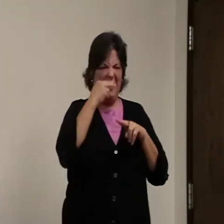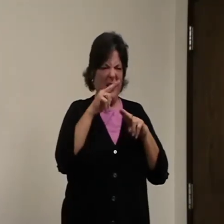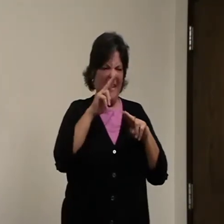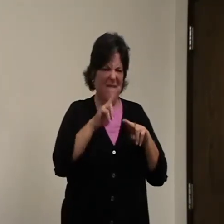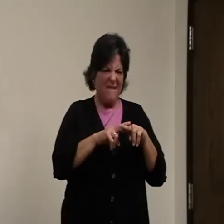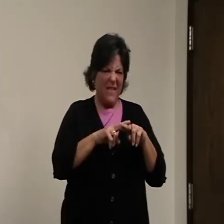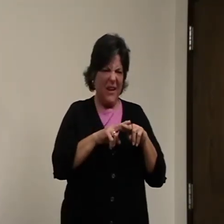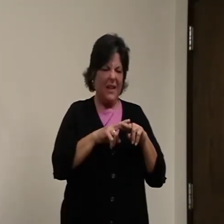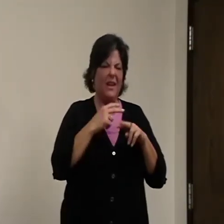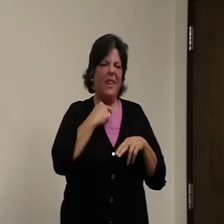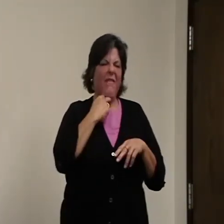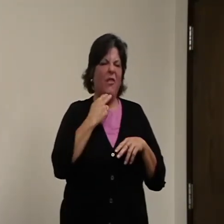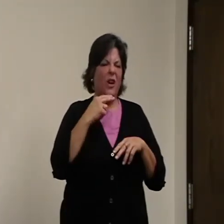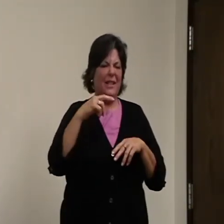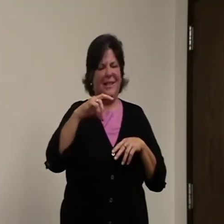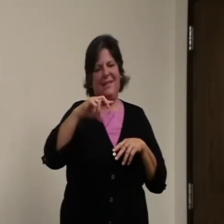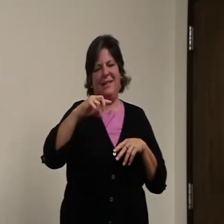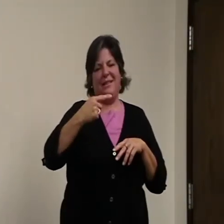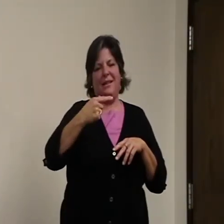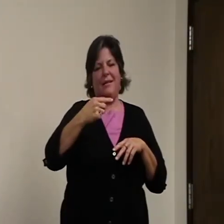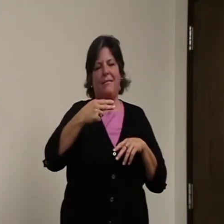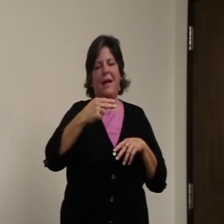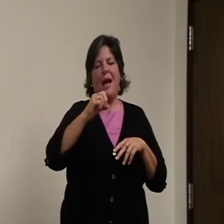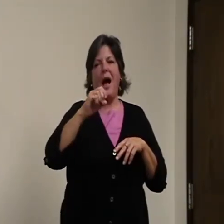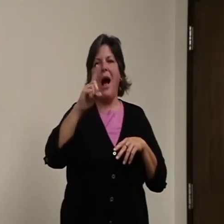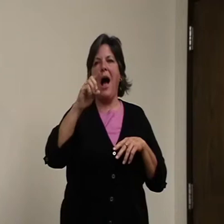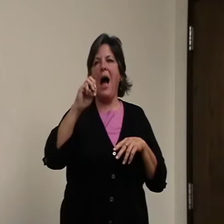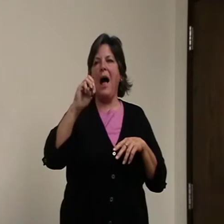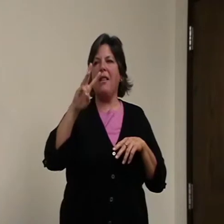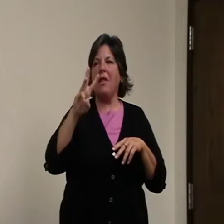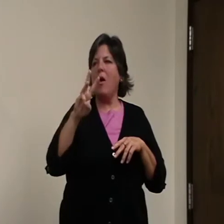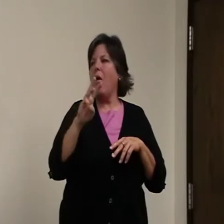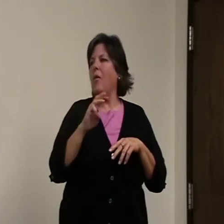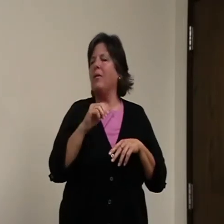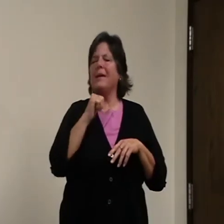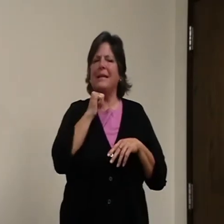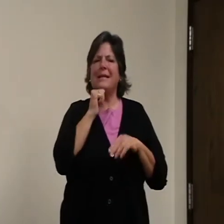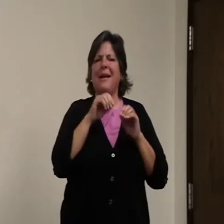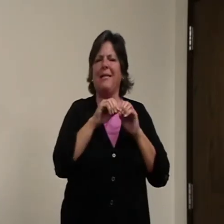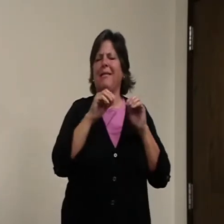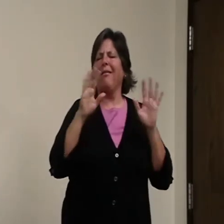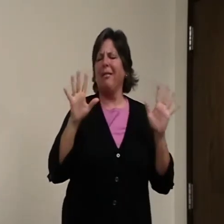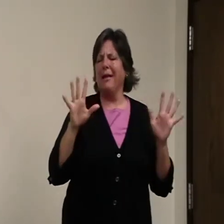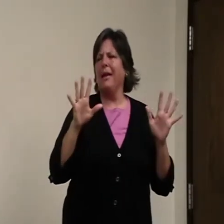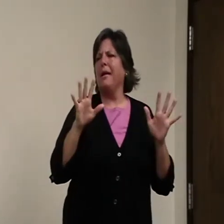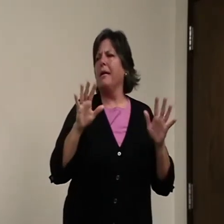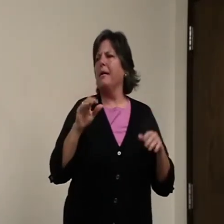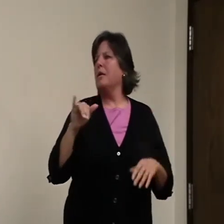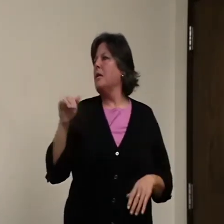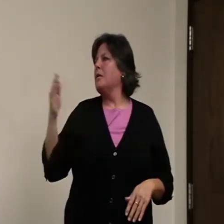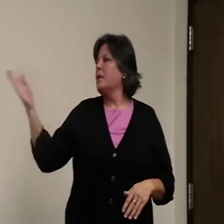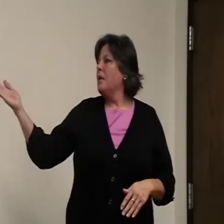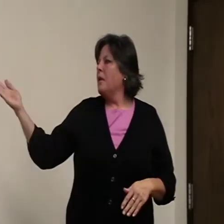their canal open as much as possible, and that's what this style hearing aid has done for us. So I would